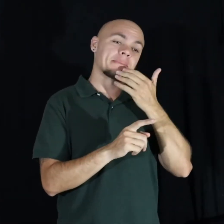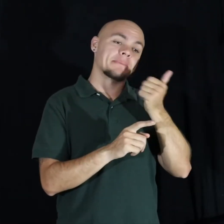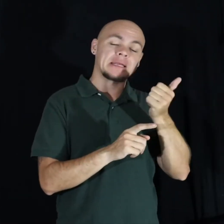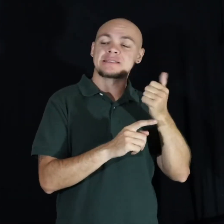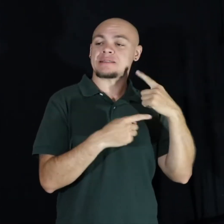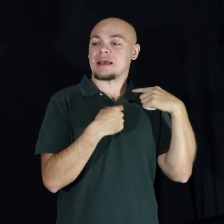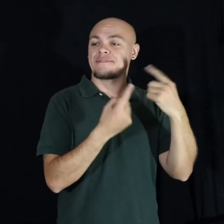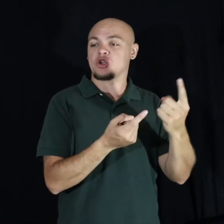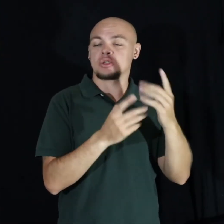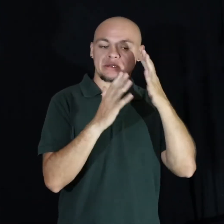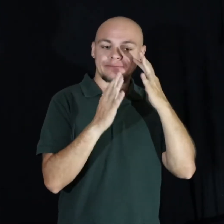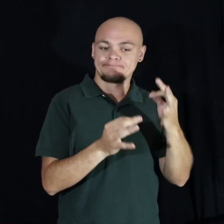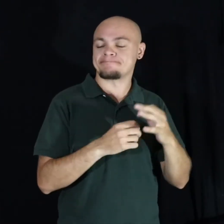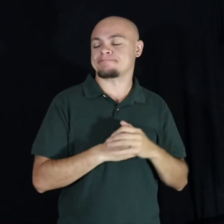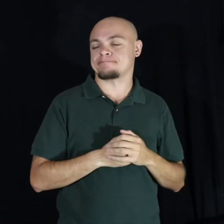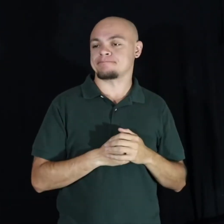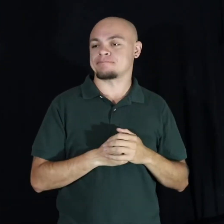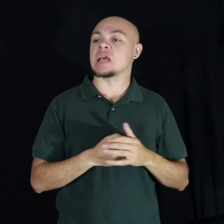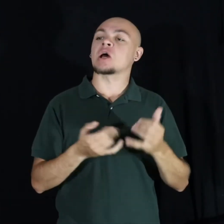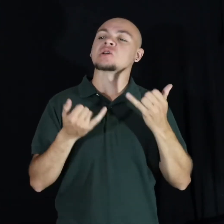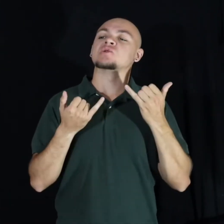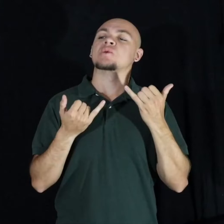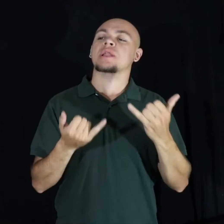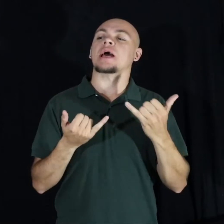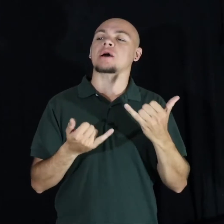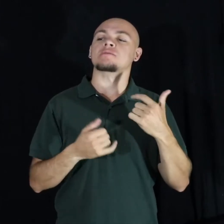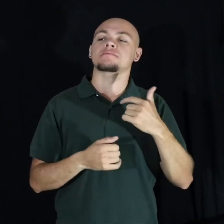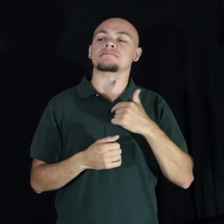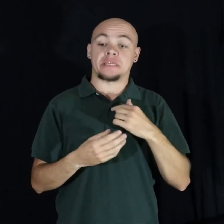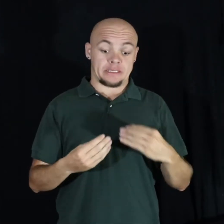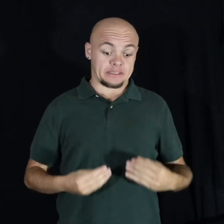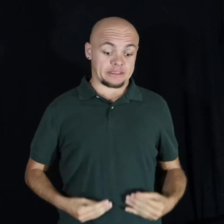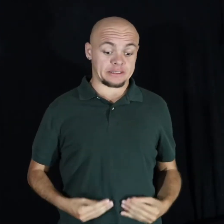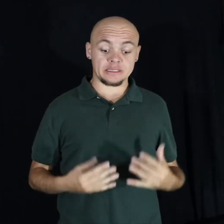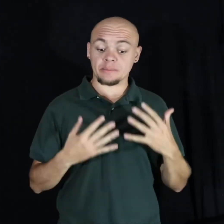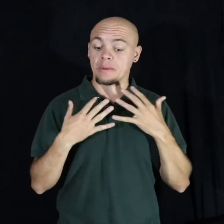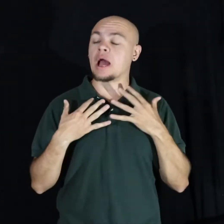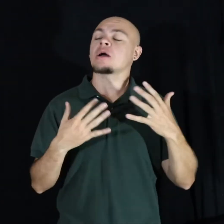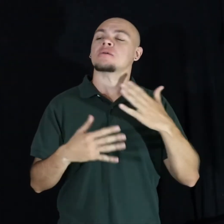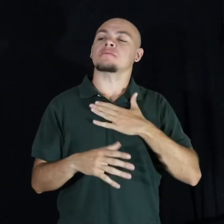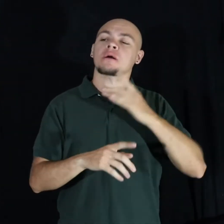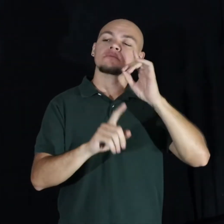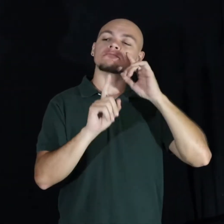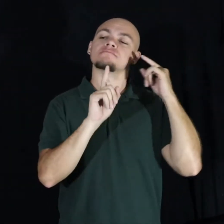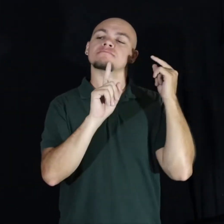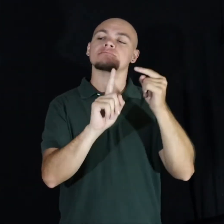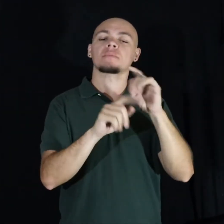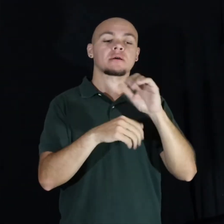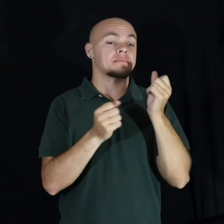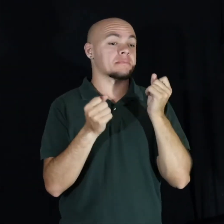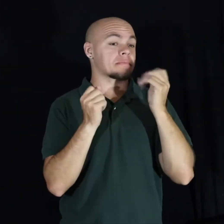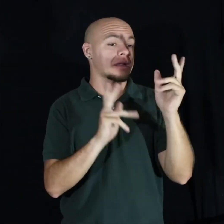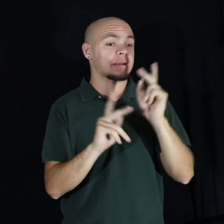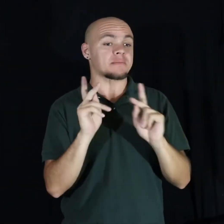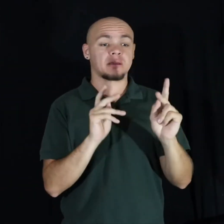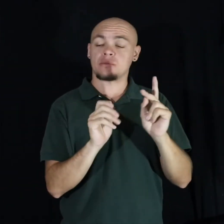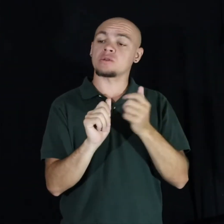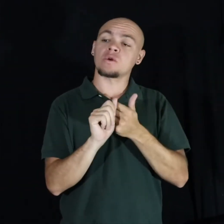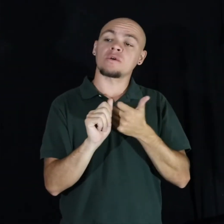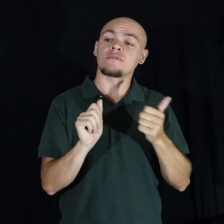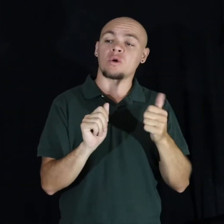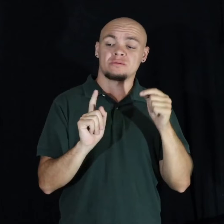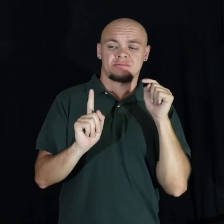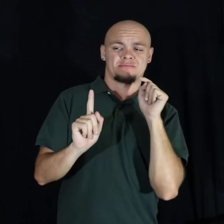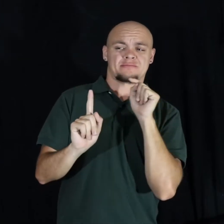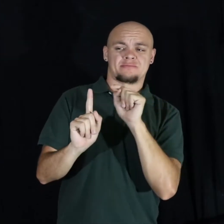made. So now I'm inspired and I'm on a mission to keep as many people as I can from being hurt